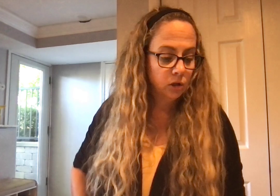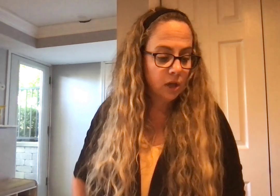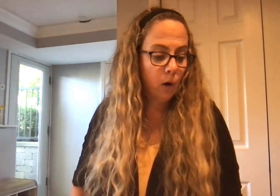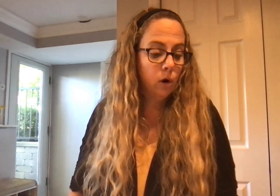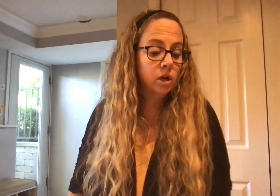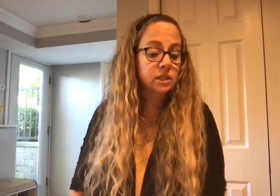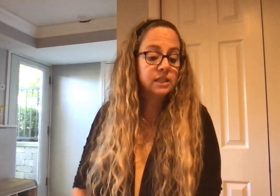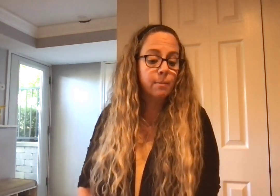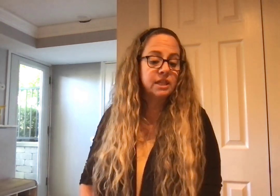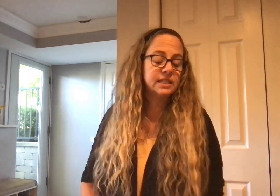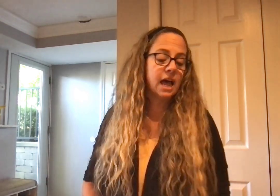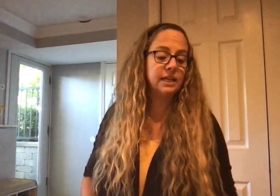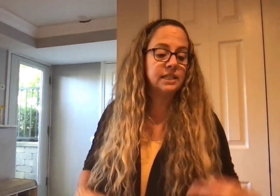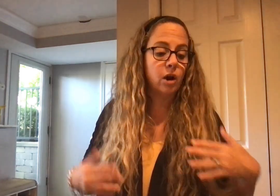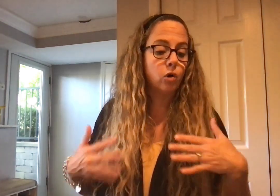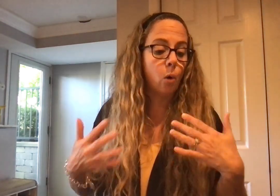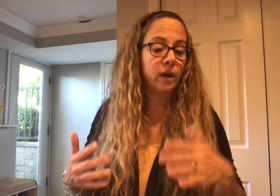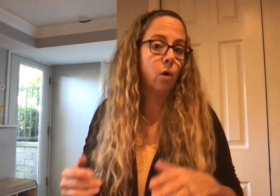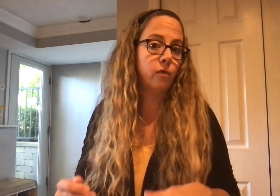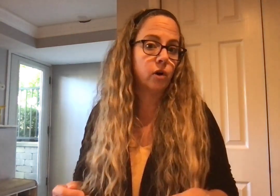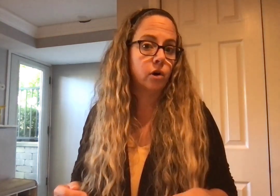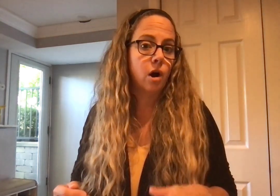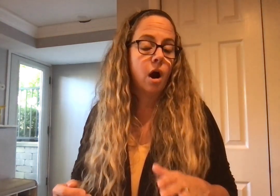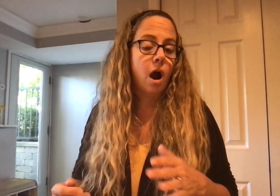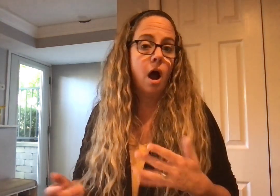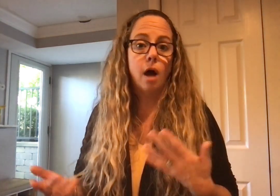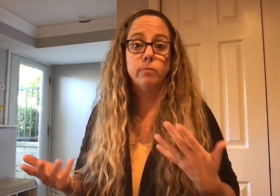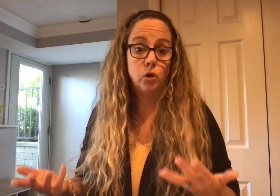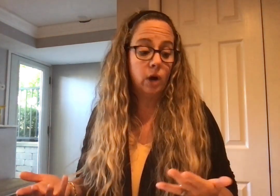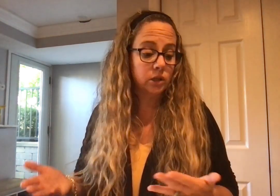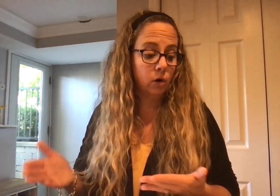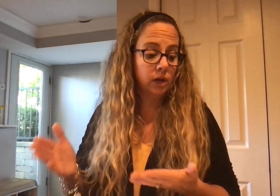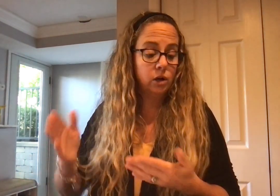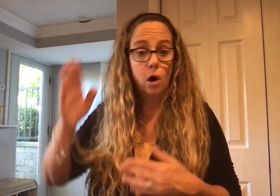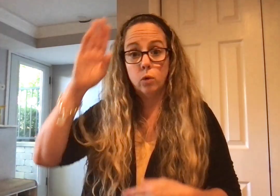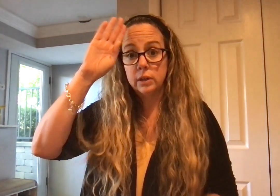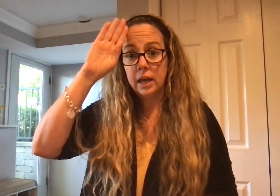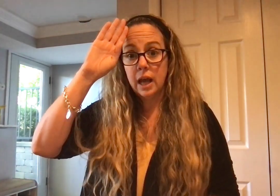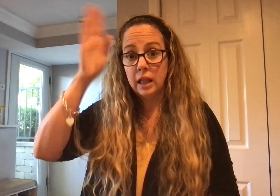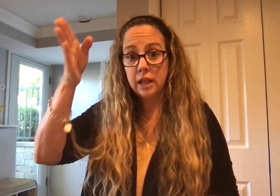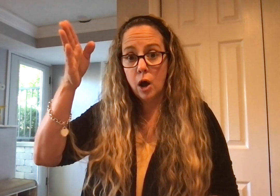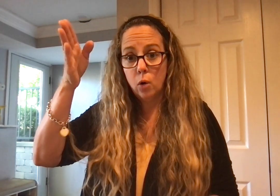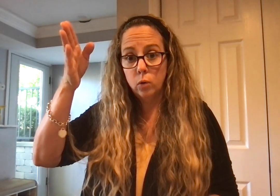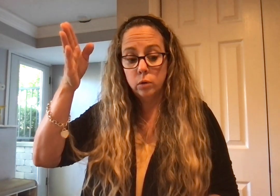So some of the signs they're going over, you guys already know, like hello,